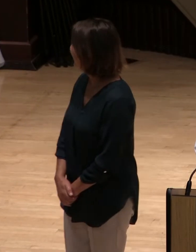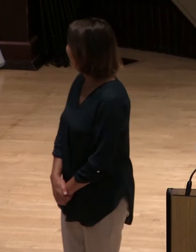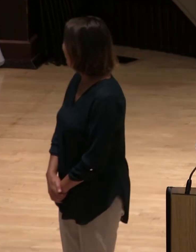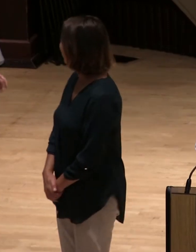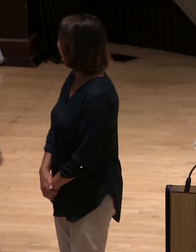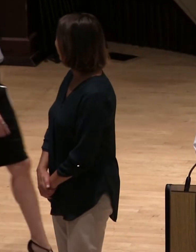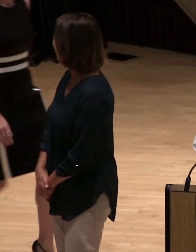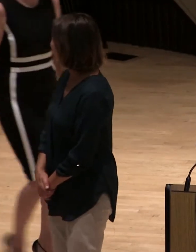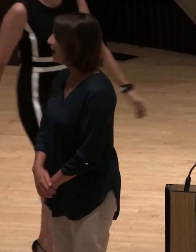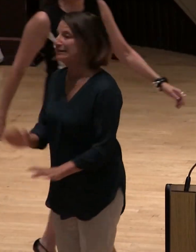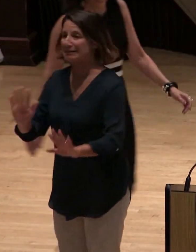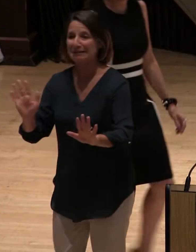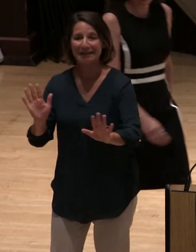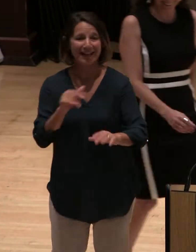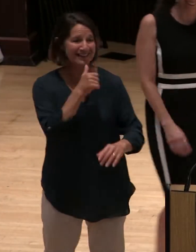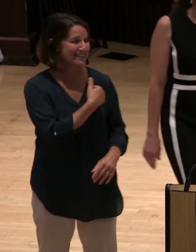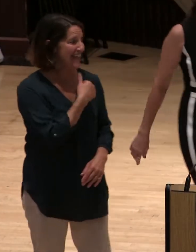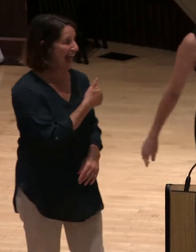That doesn't look like Lou.